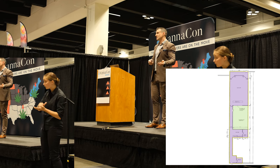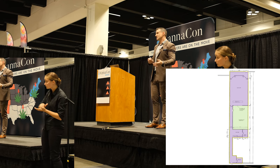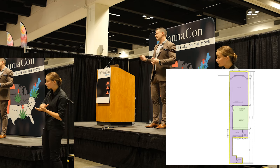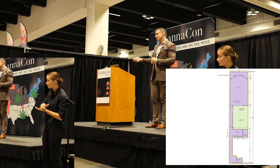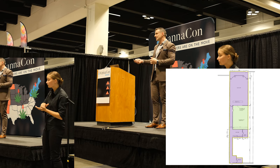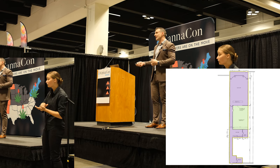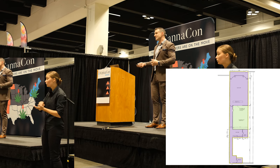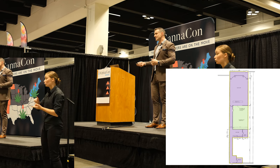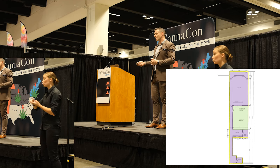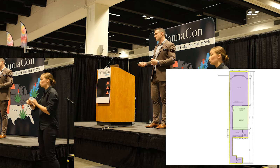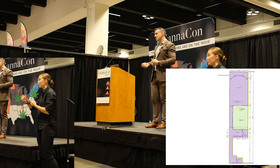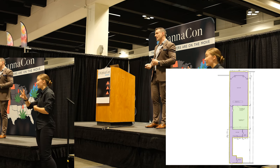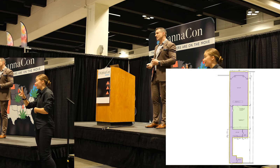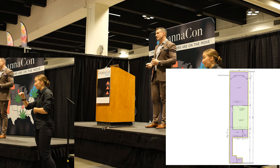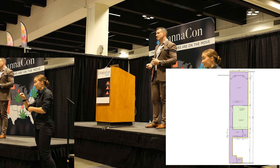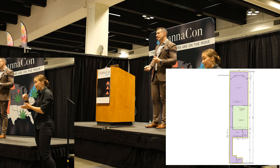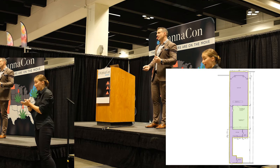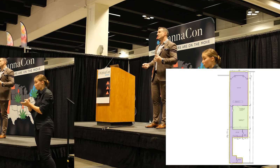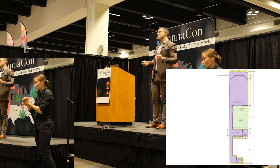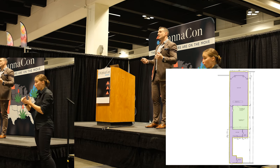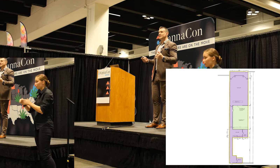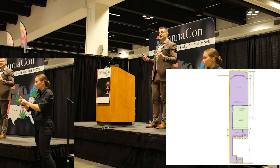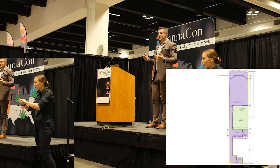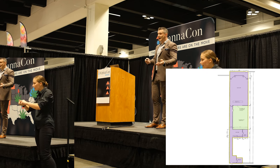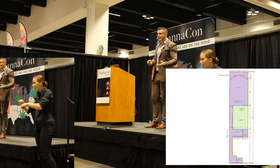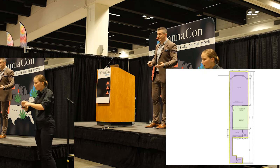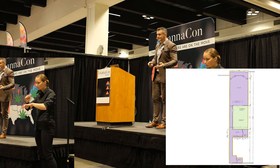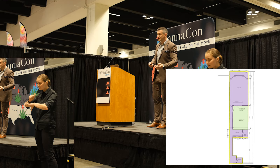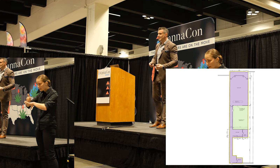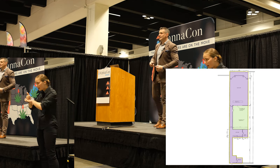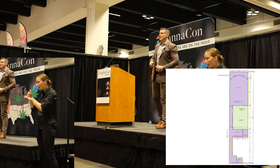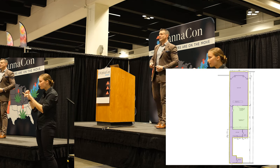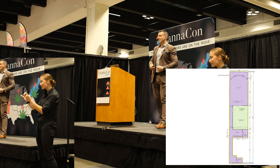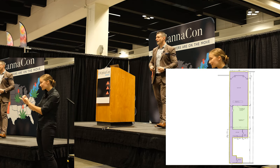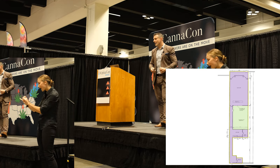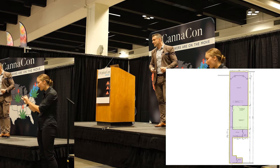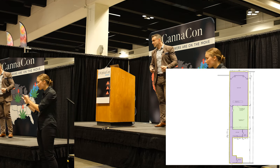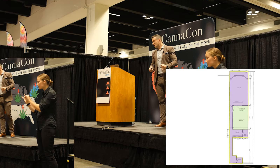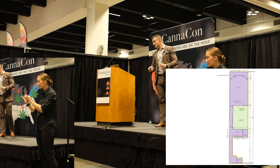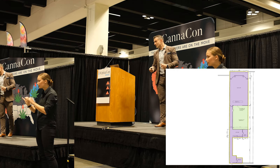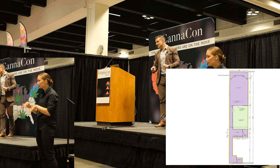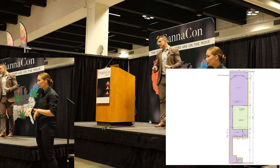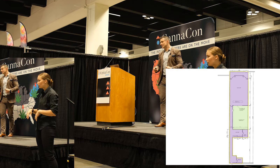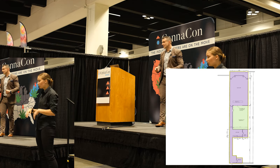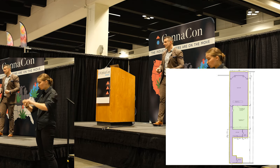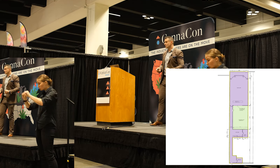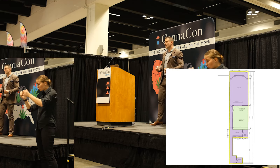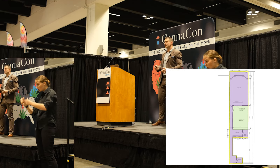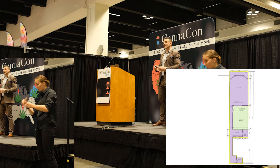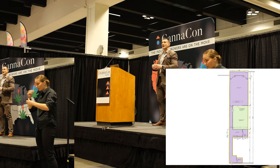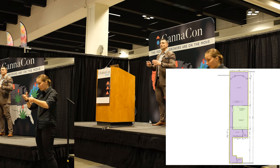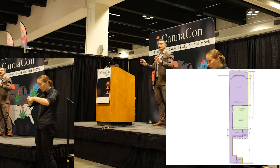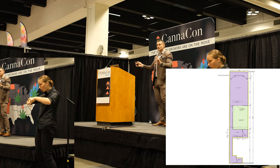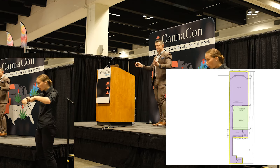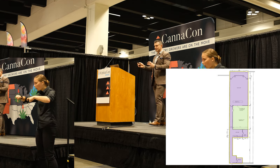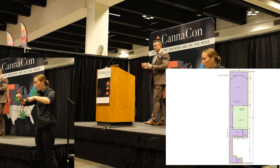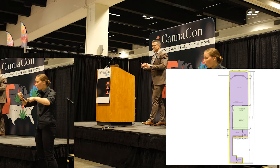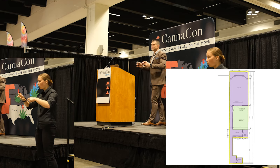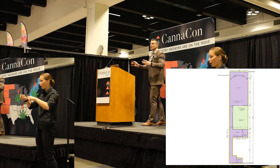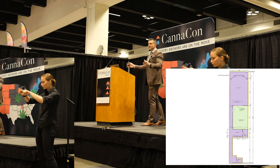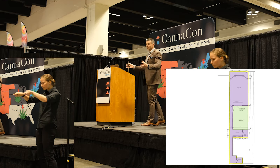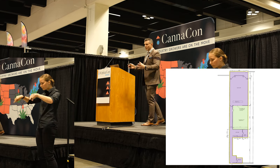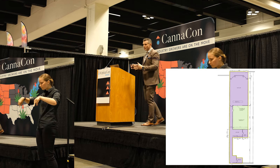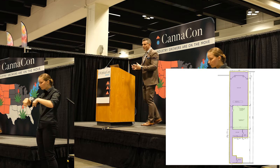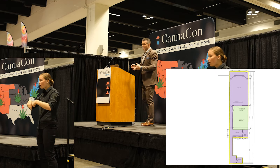$10,000 to $60,000, depending on the layout, the size, and the shape of the facility, as well as how use has